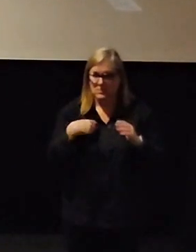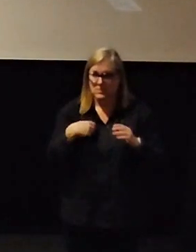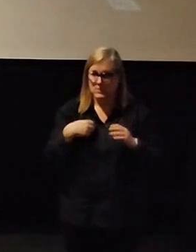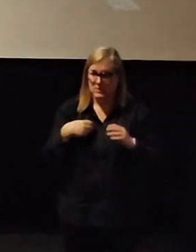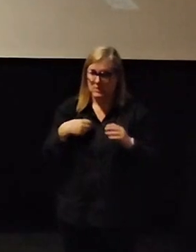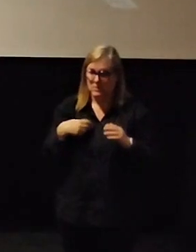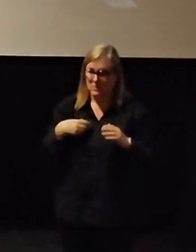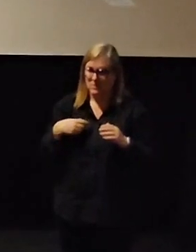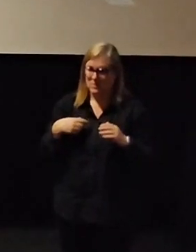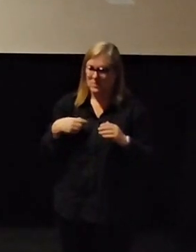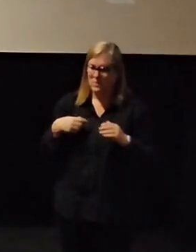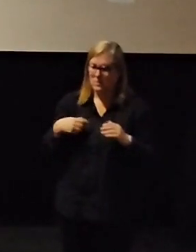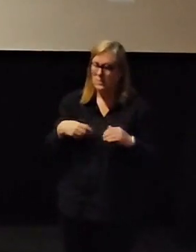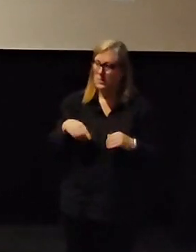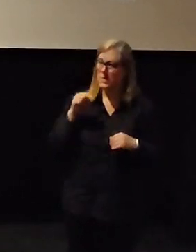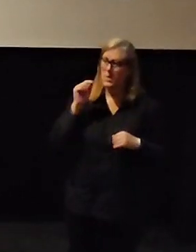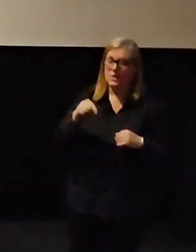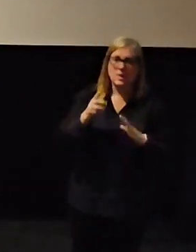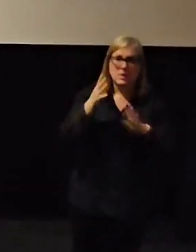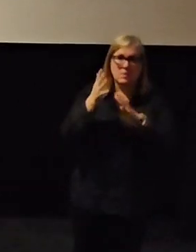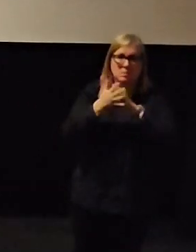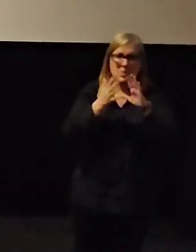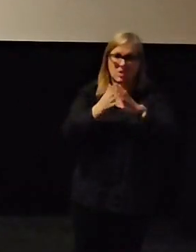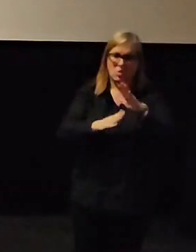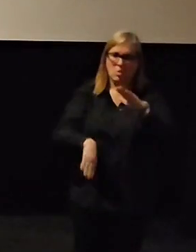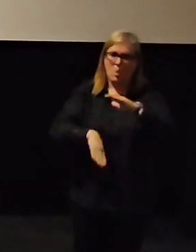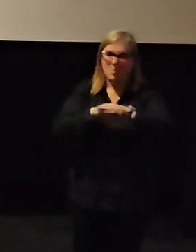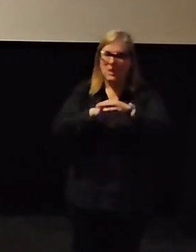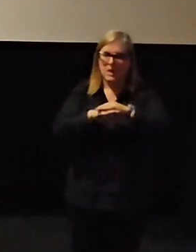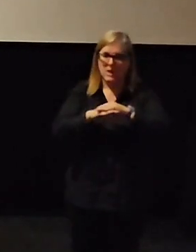example, complete lawlessness has been